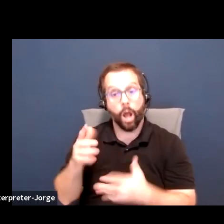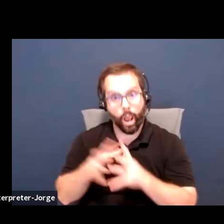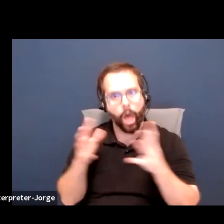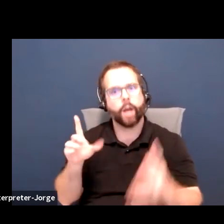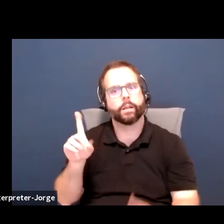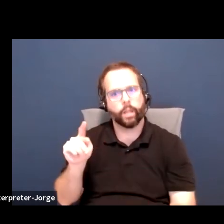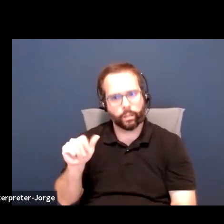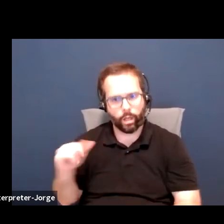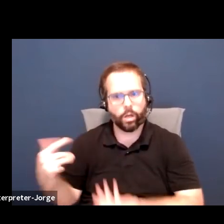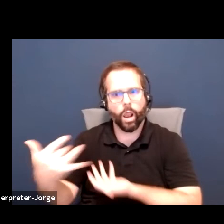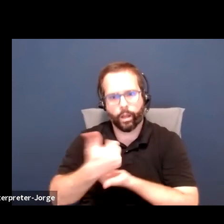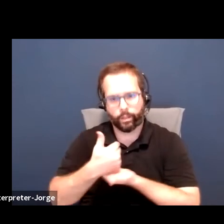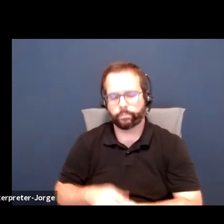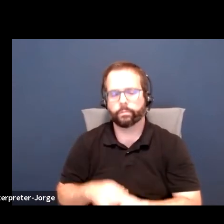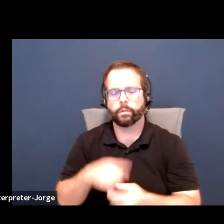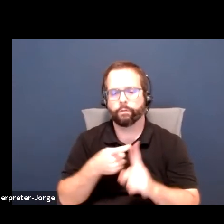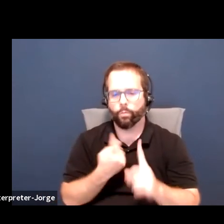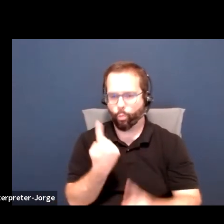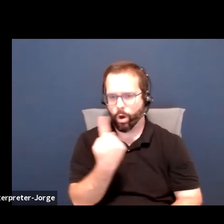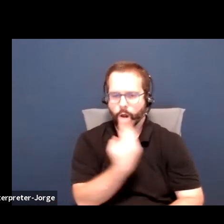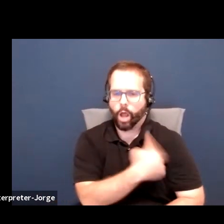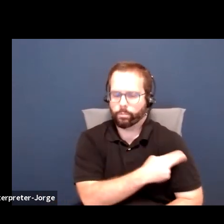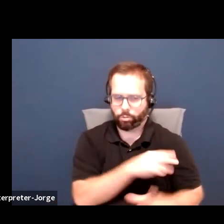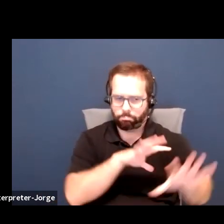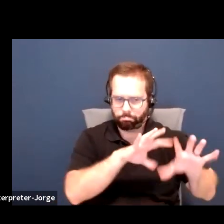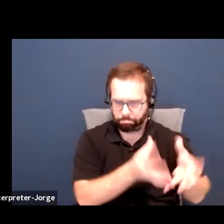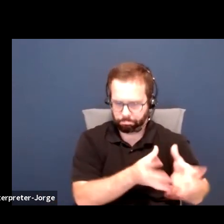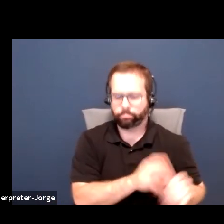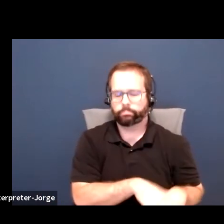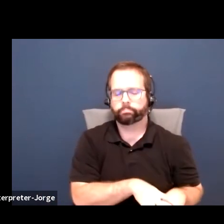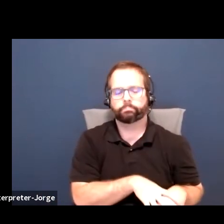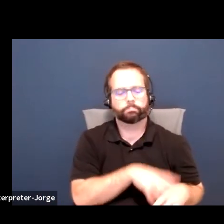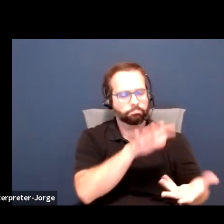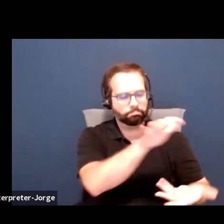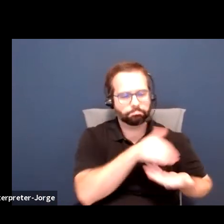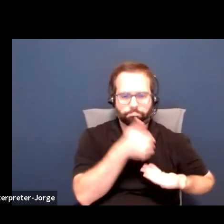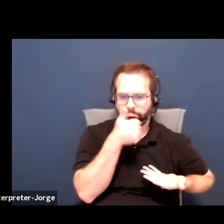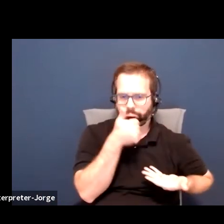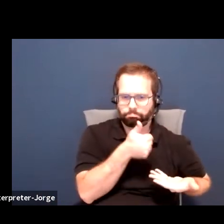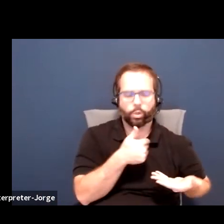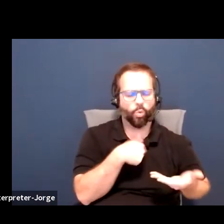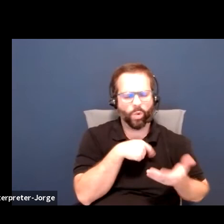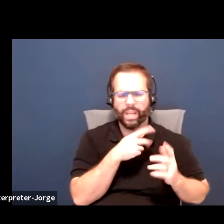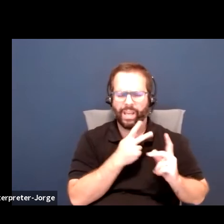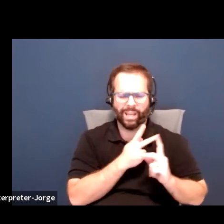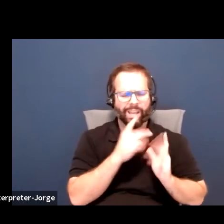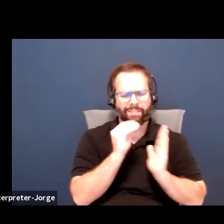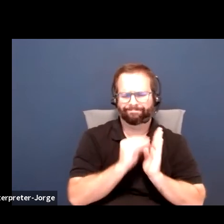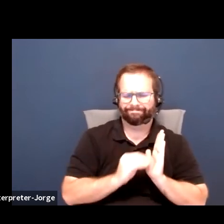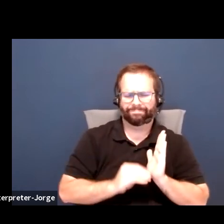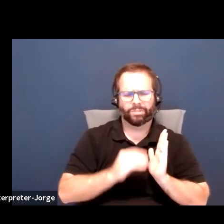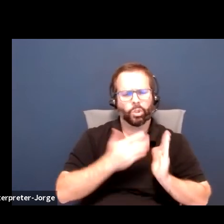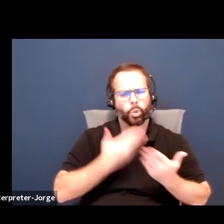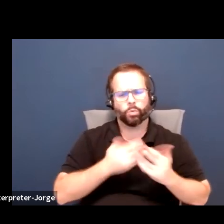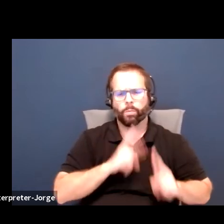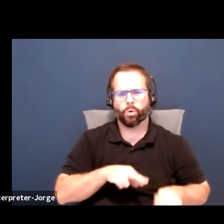one hospital, and we went to another hospital who said, and we wrote it all in words and percentages and all that. And they said,